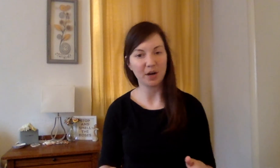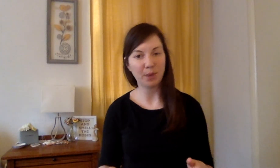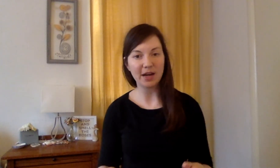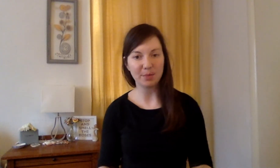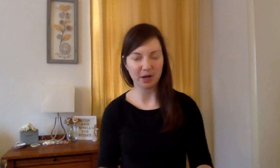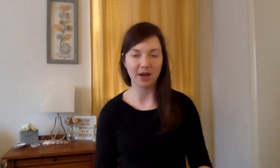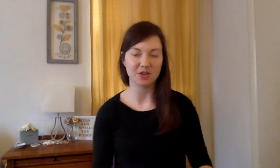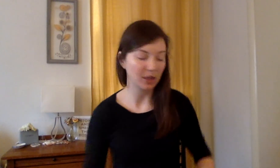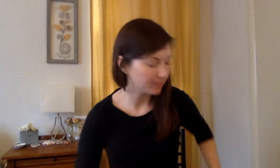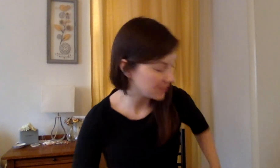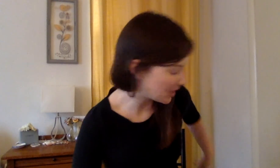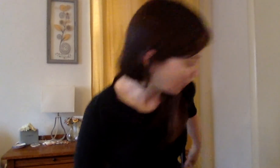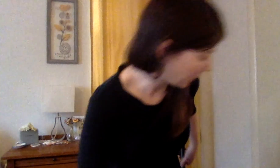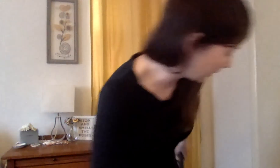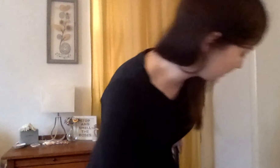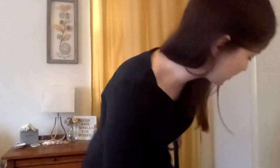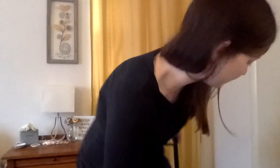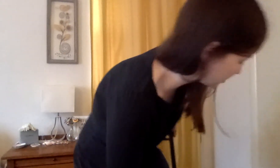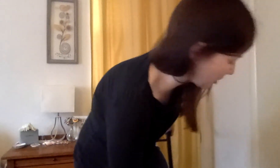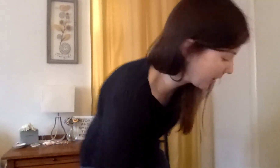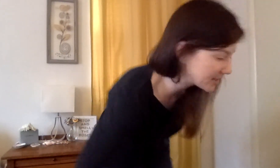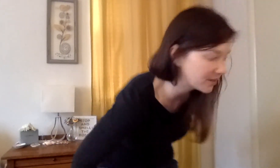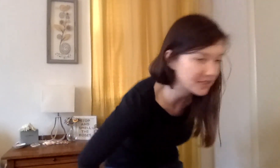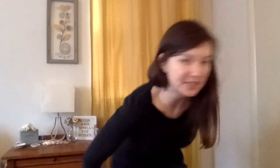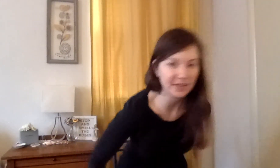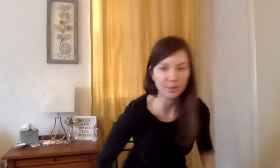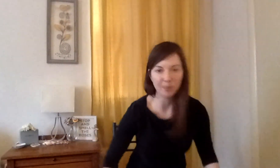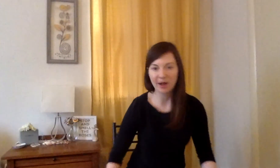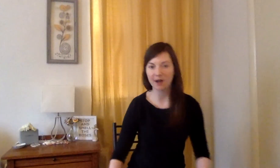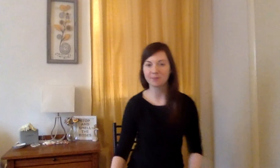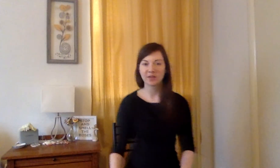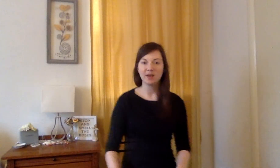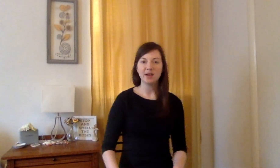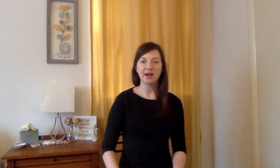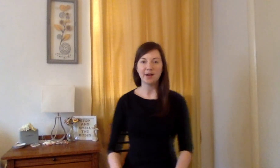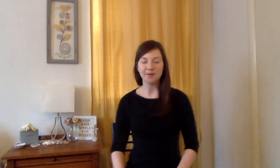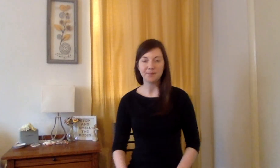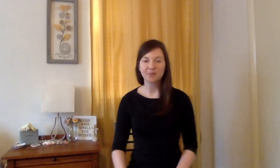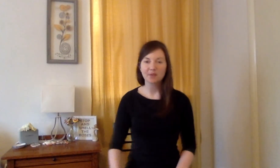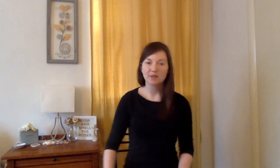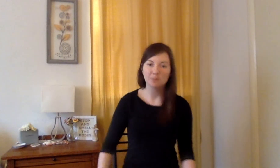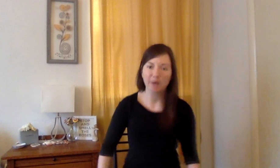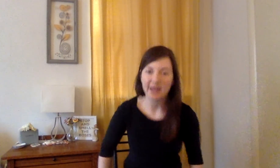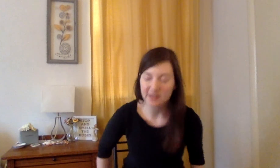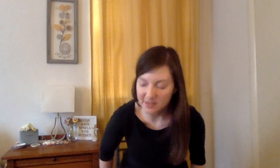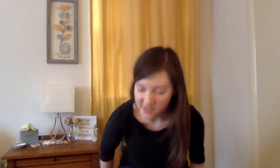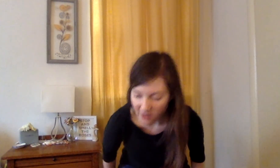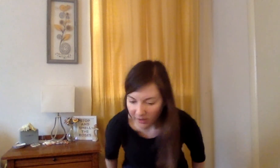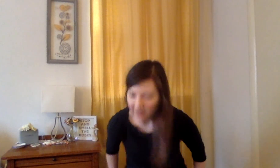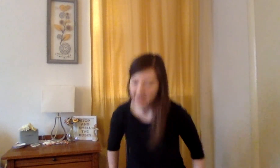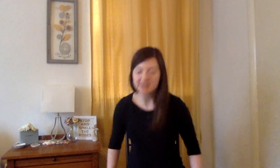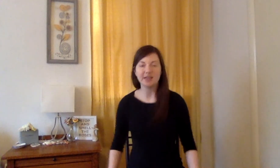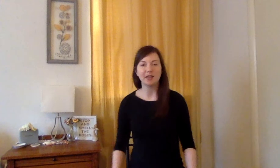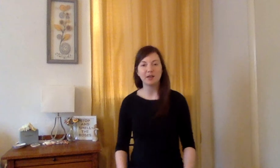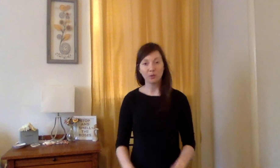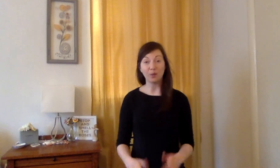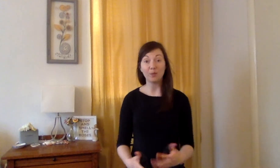body percussion. So I'm going to scoot my chair back so you can see a little bit better. But the song is in what we